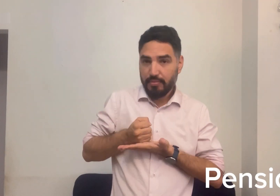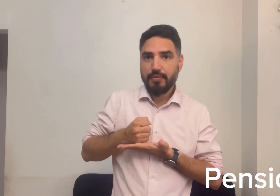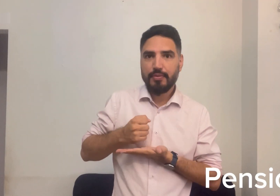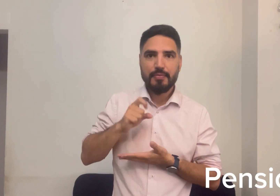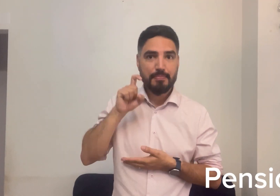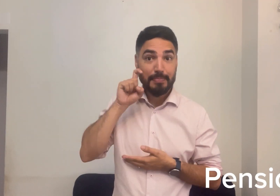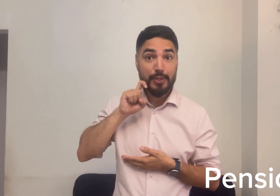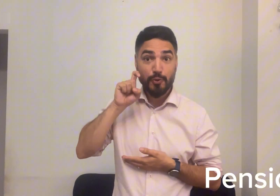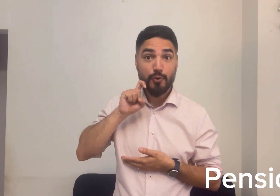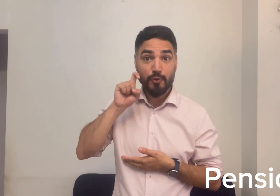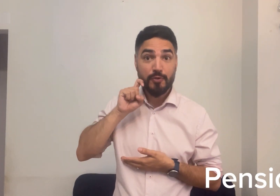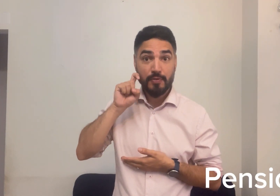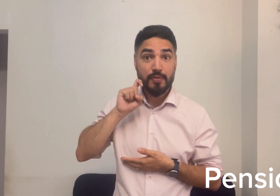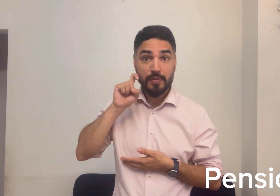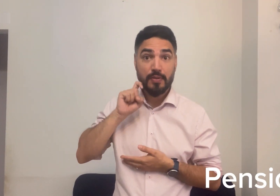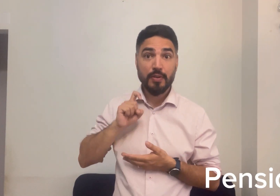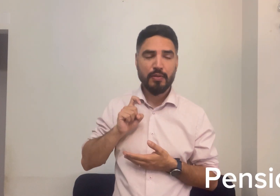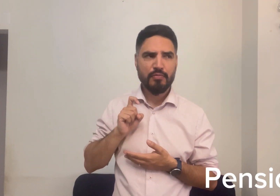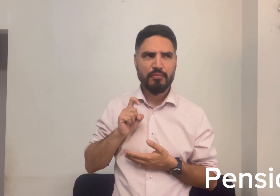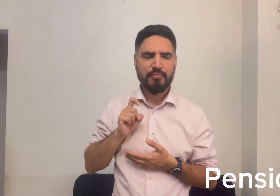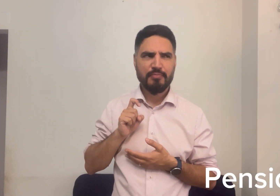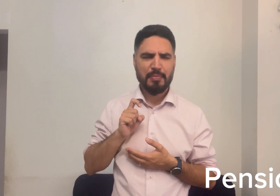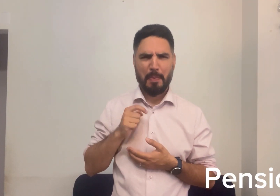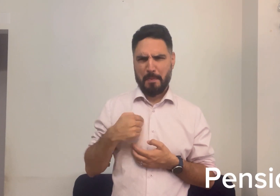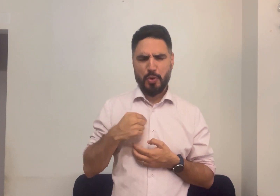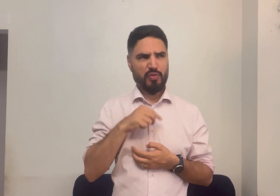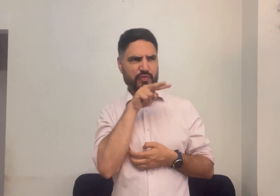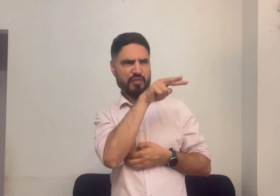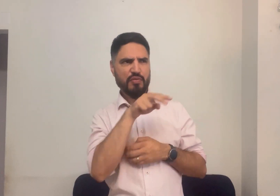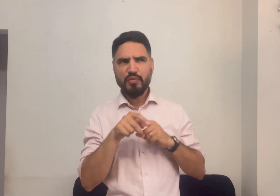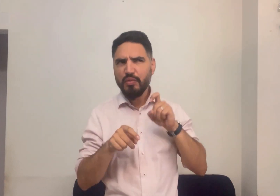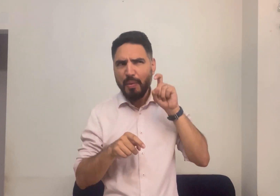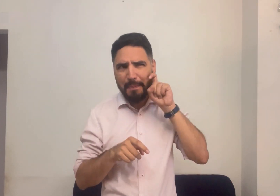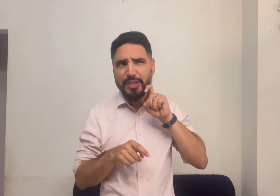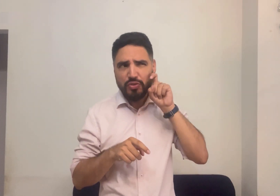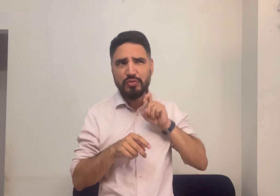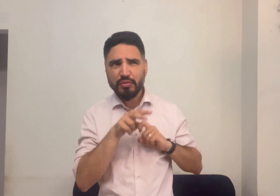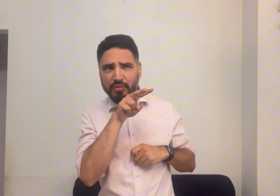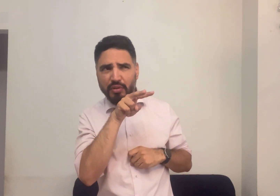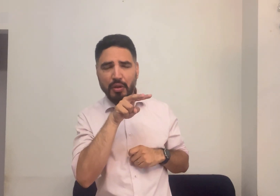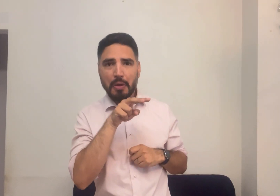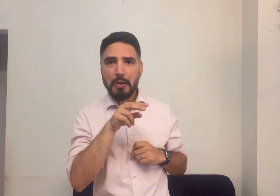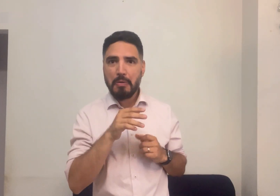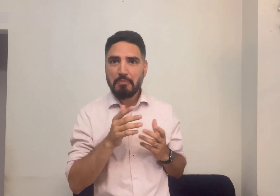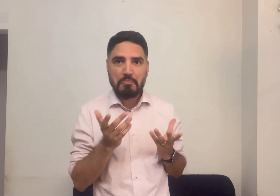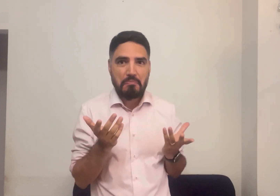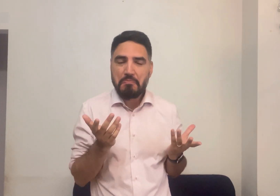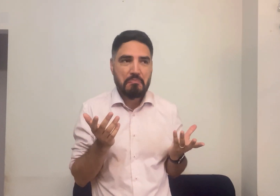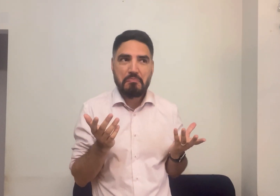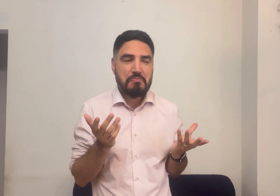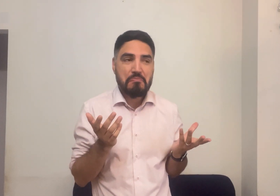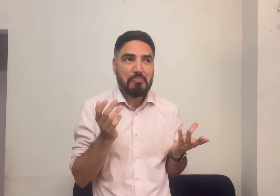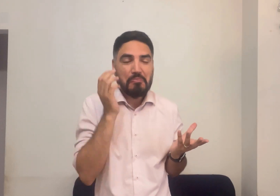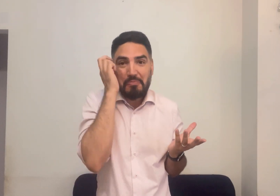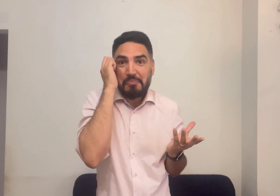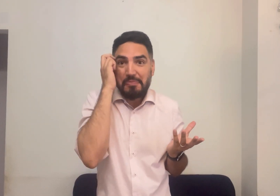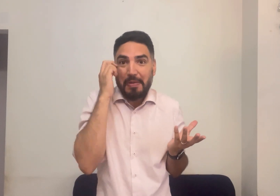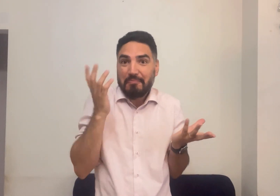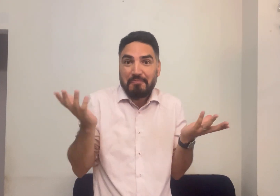in old age. But if I saw the sign for pension, brushing the check with the index finger, I wouldn't know what it's referring